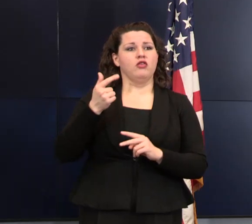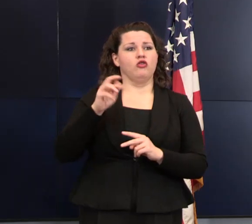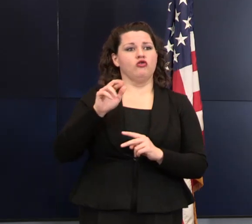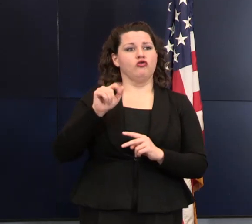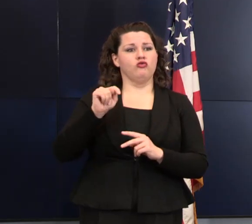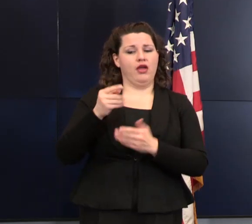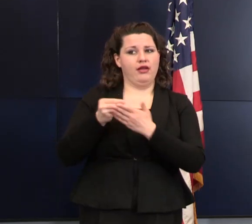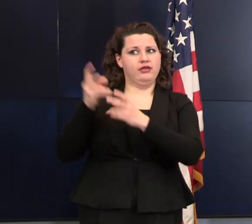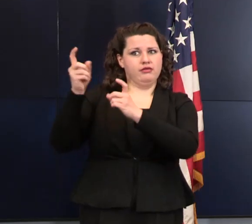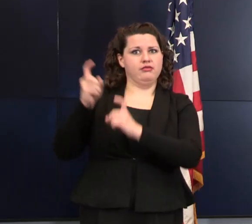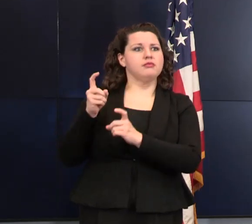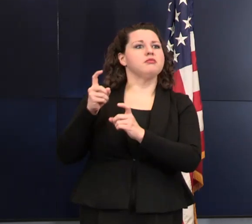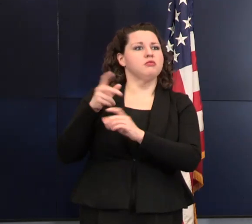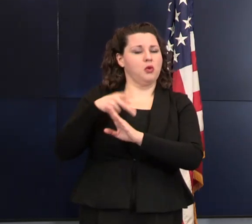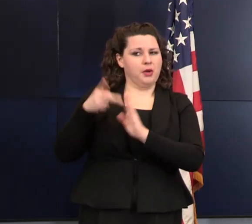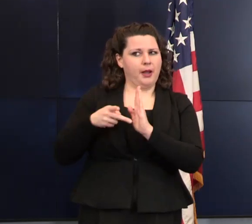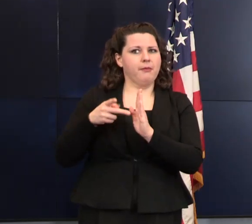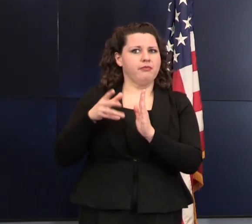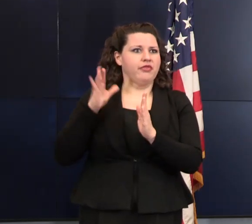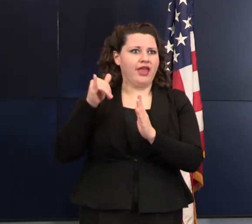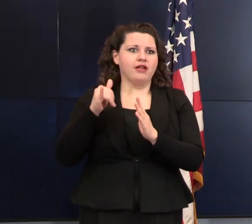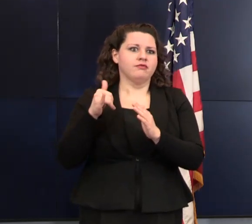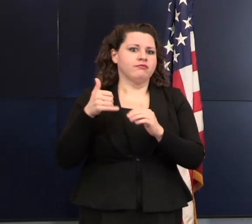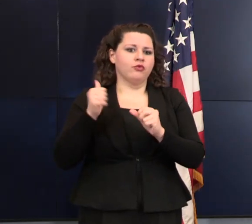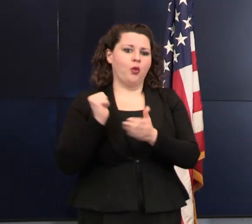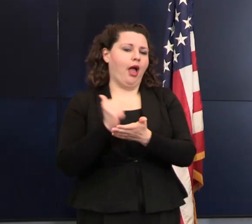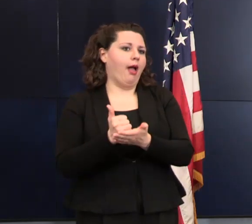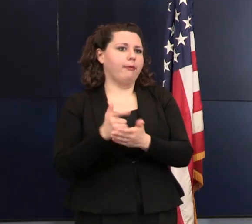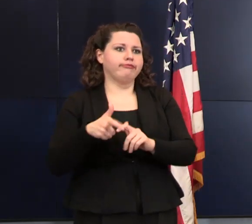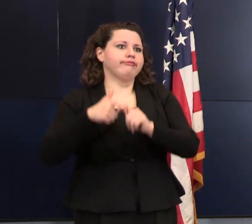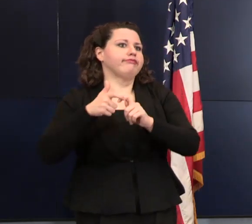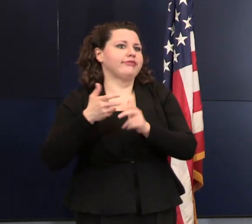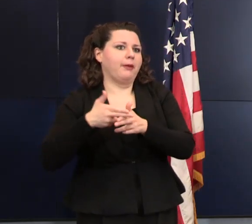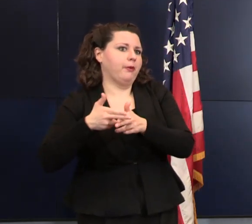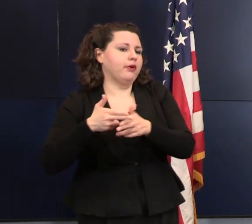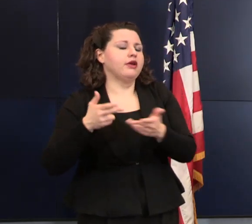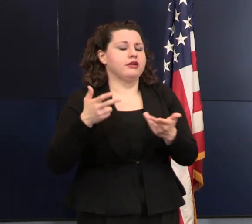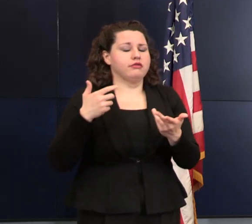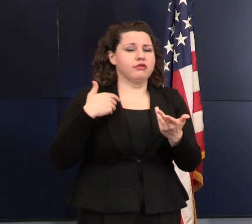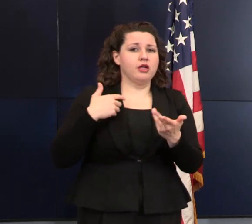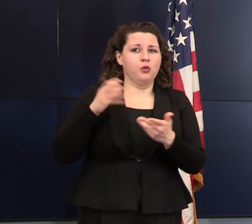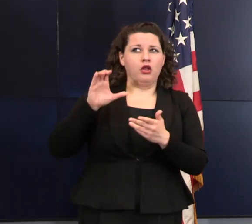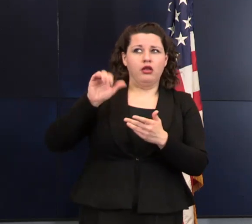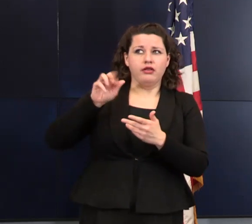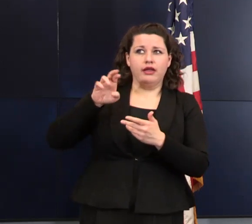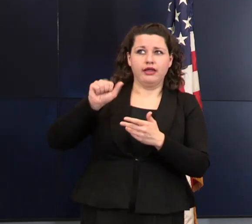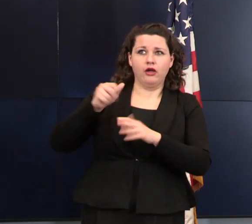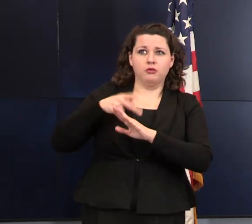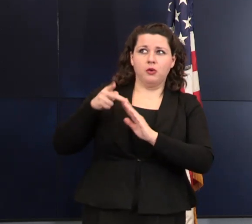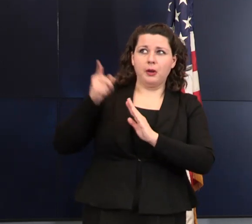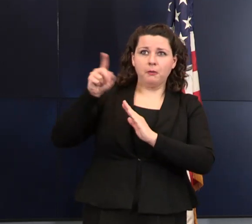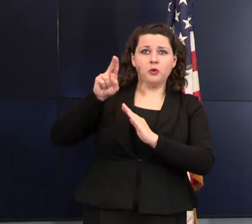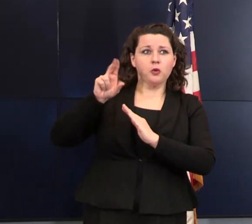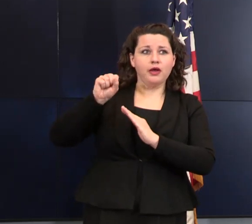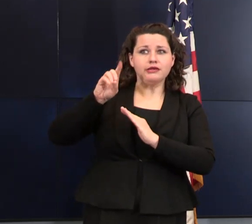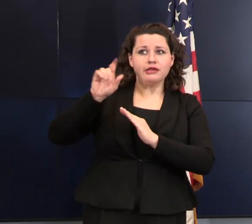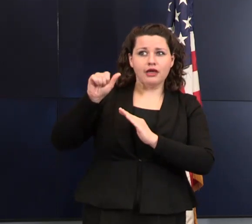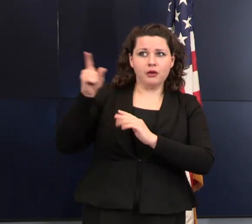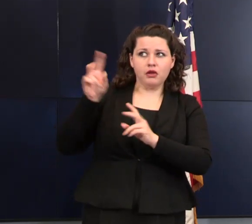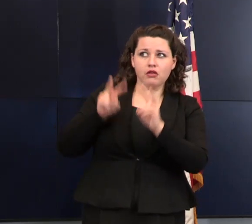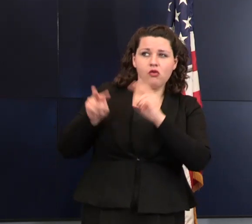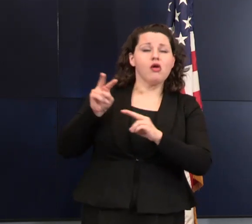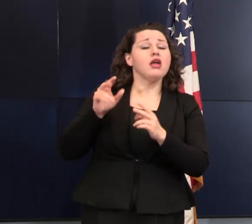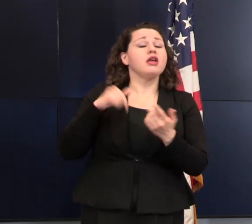stopgap until we can incorporate the CARES program through the SBA. And then we'll continue to, hopefully, again,